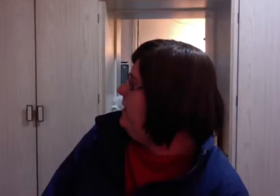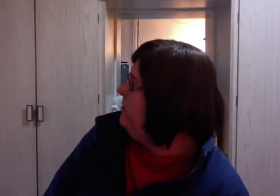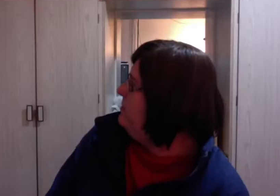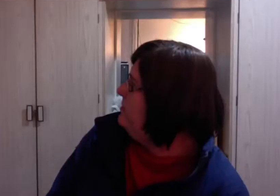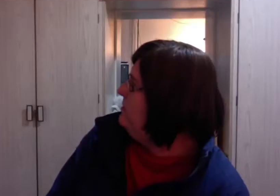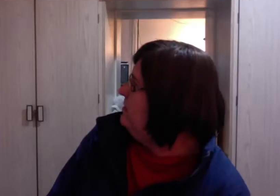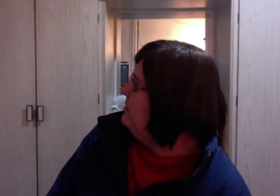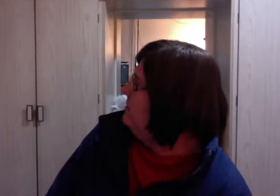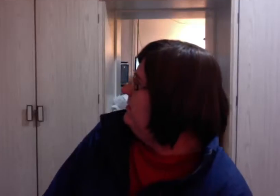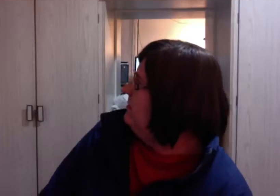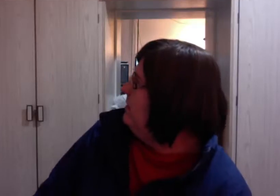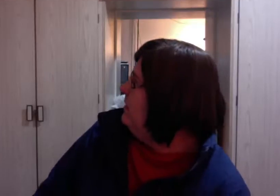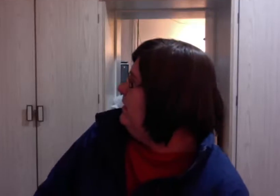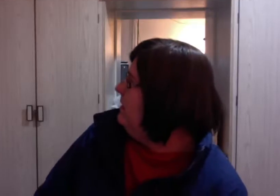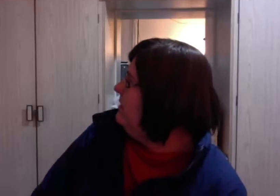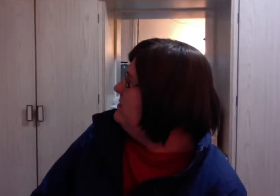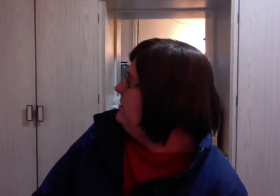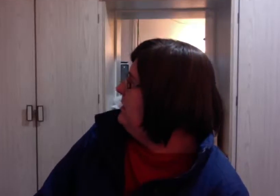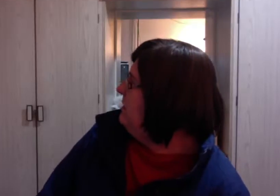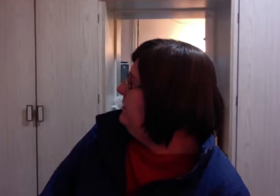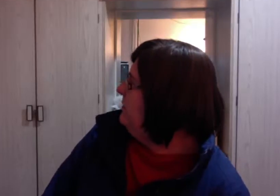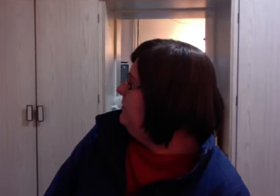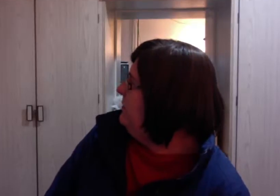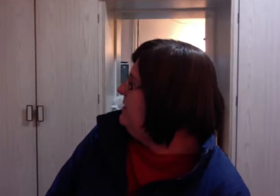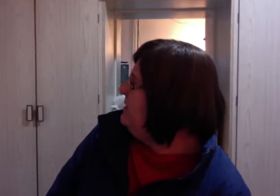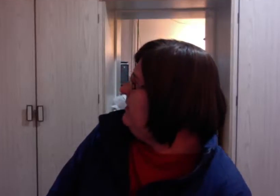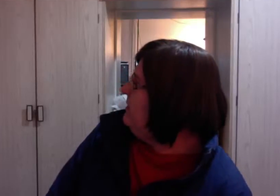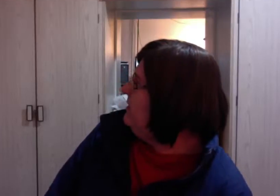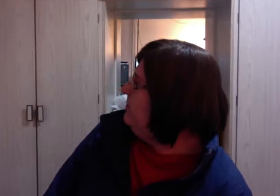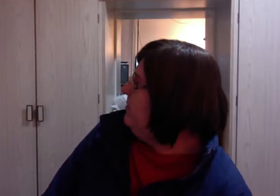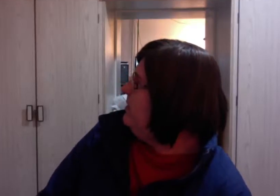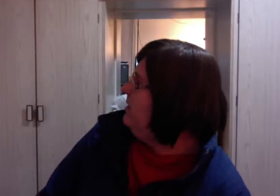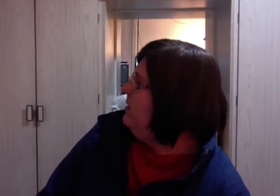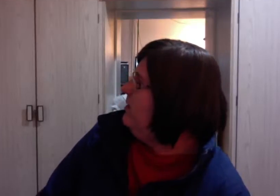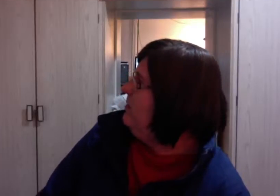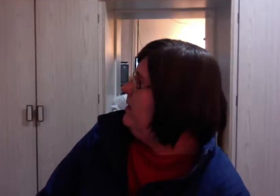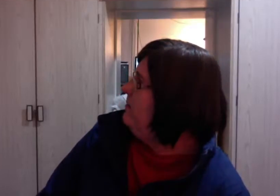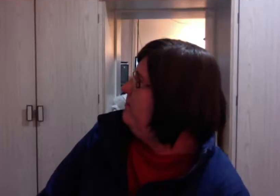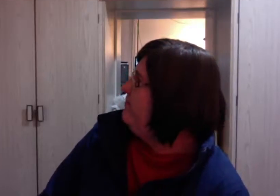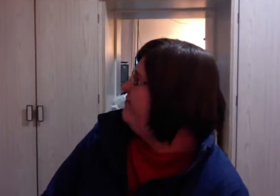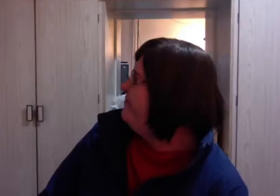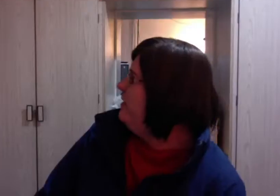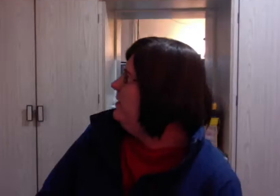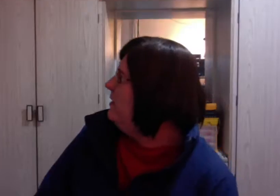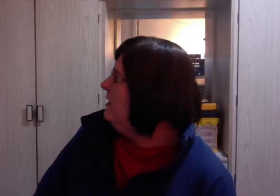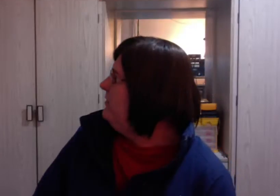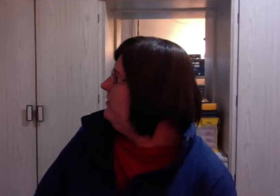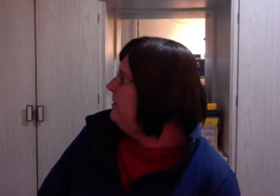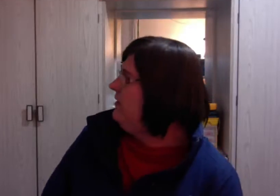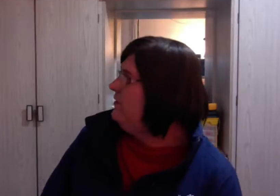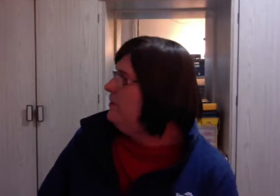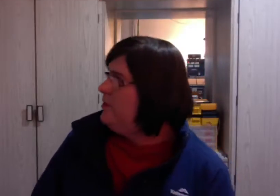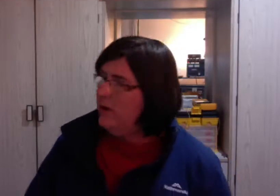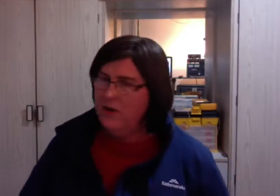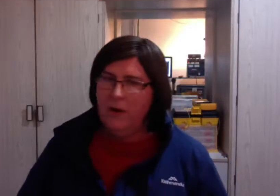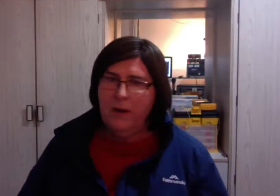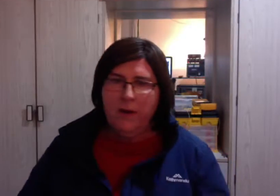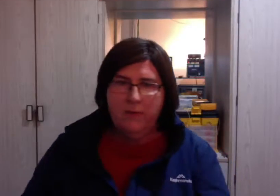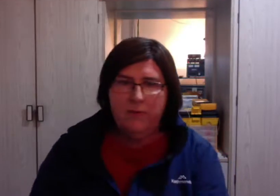happen. And so Sydney, I think, is probably going to open up. I suspect it's going to be October before